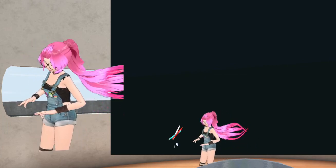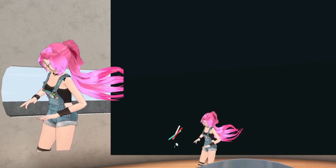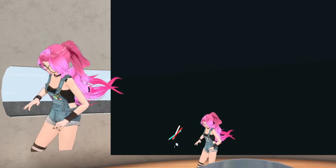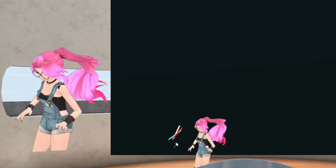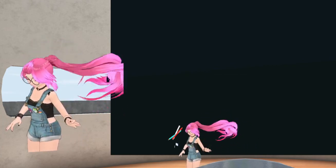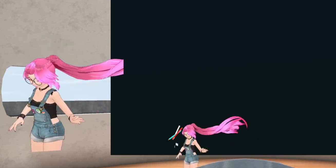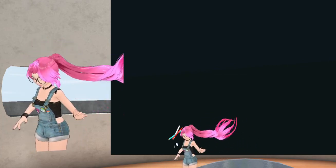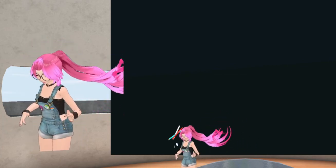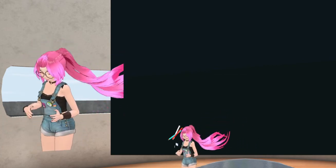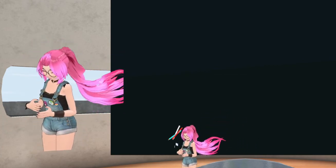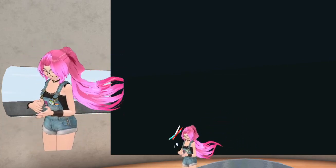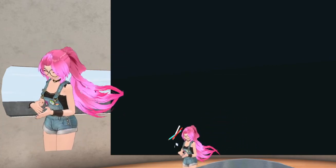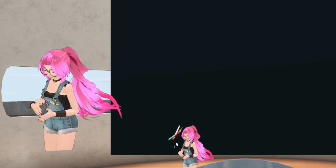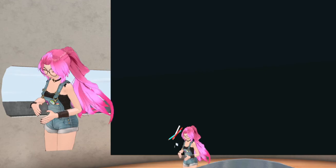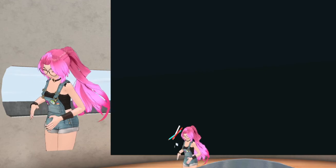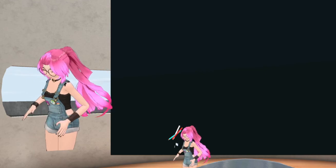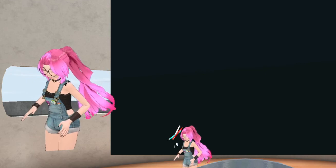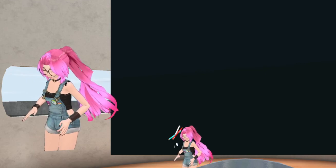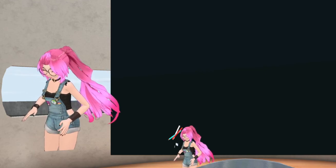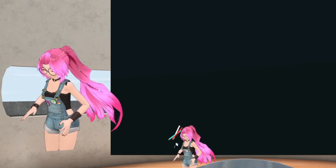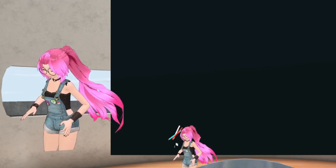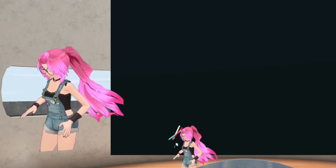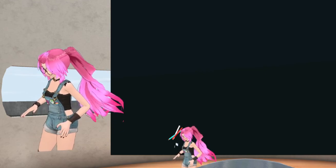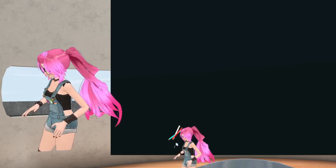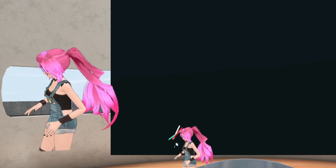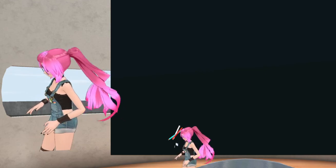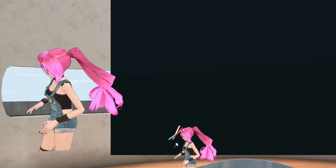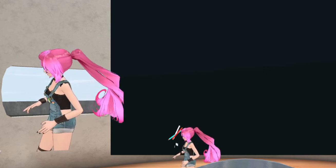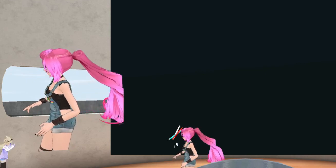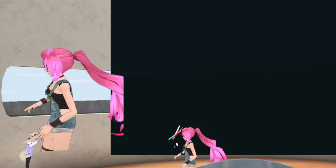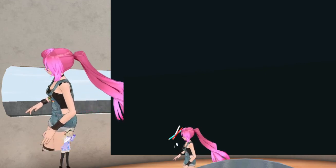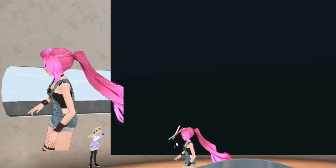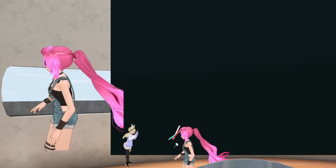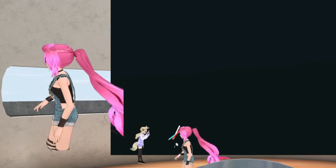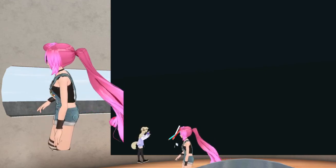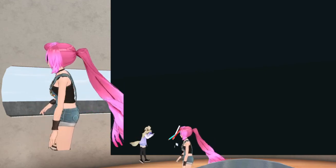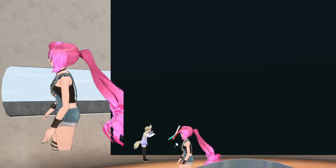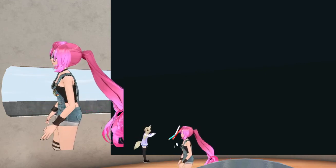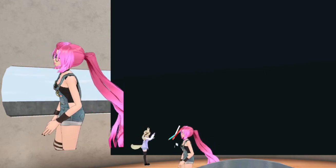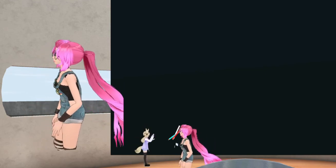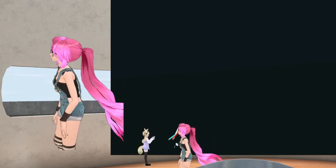Oh, wow. What? One more time, sorry. It's very hard for me to read these baby hands.